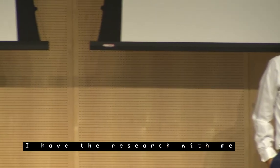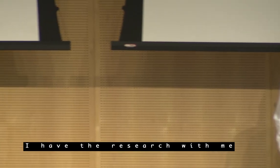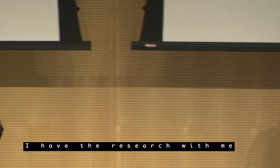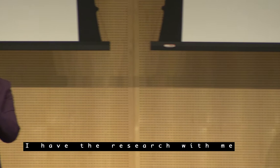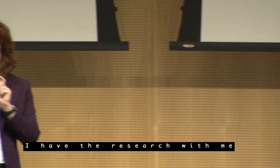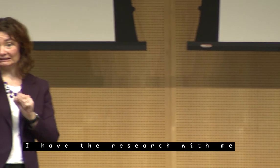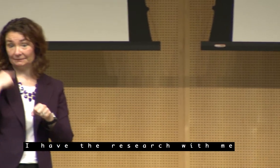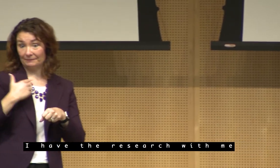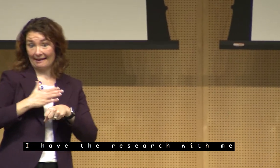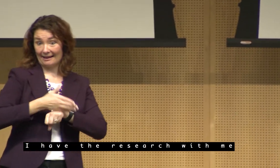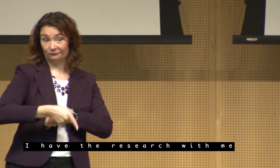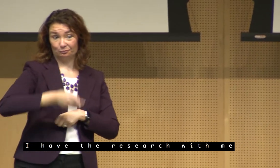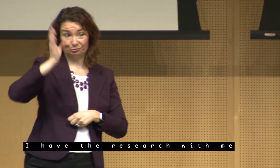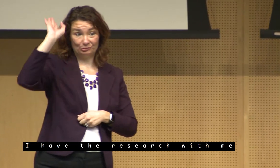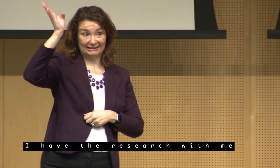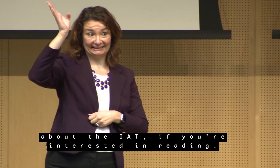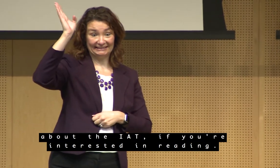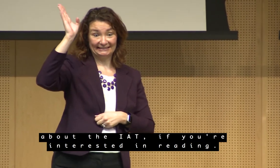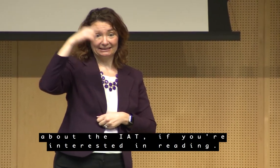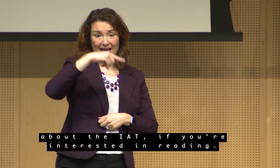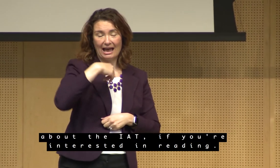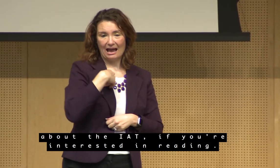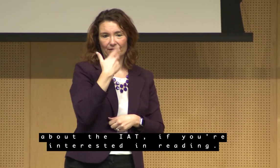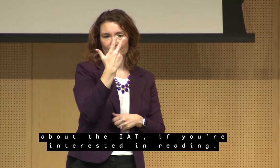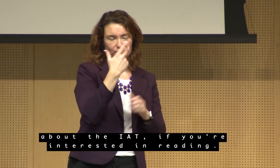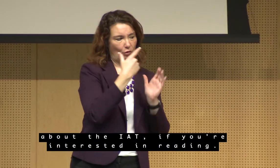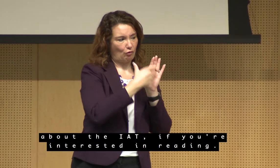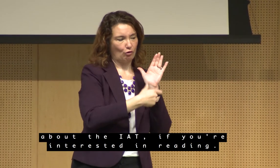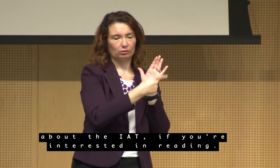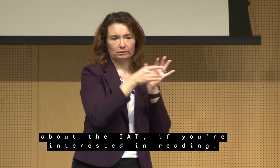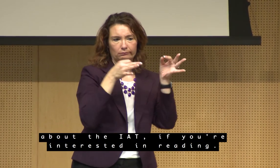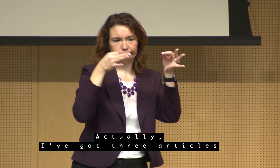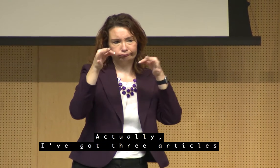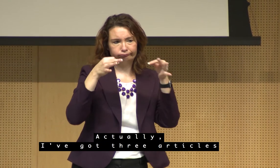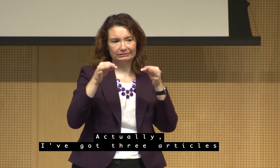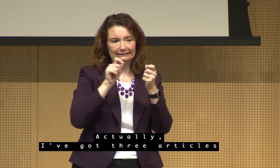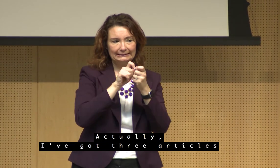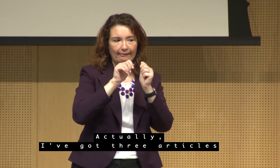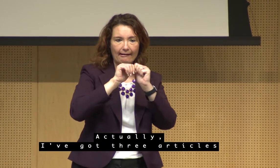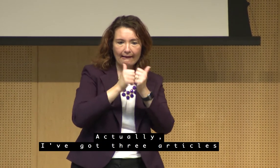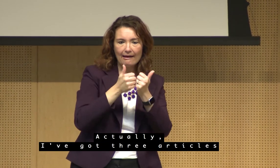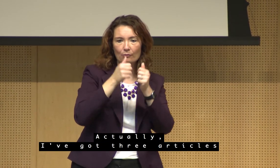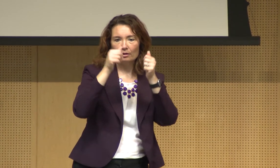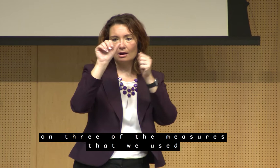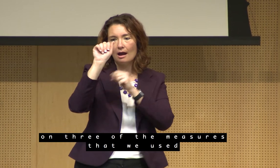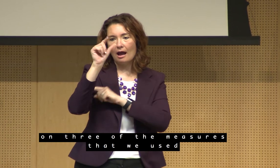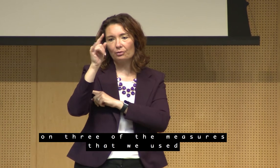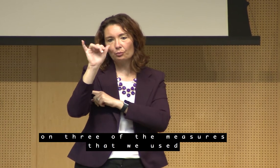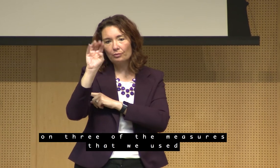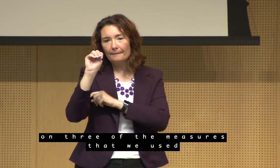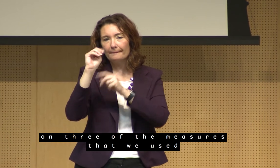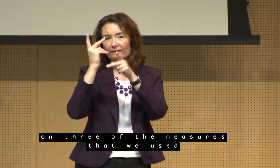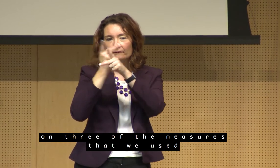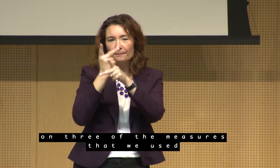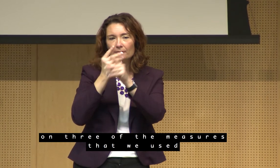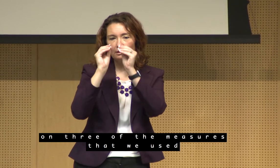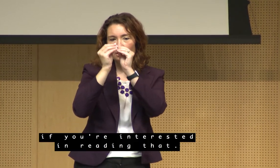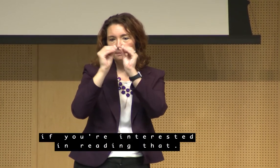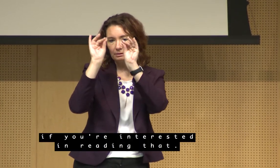I have the research with me about the IAT if you're interested in reading. Actually, I've got three articles on three of the measures that we used if you're interested